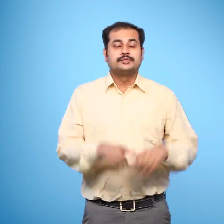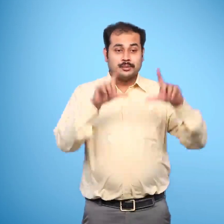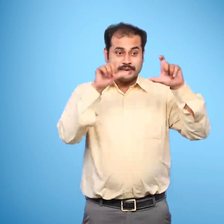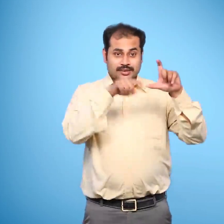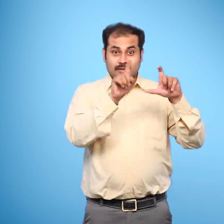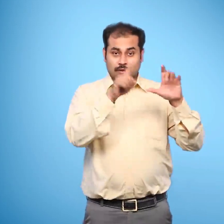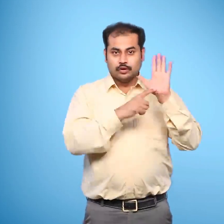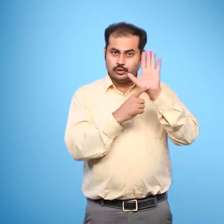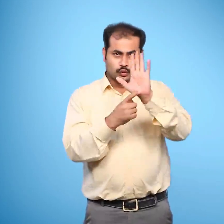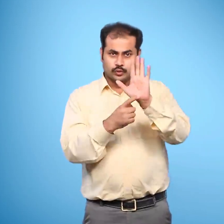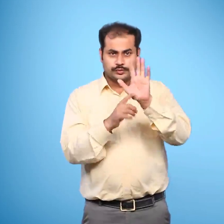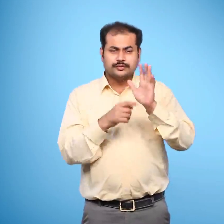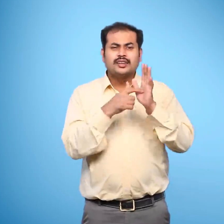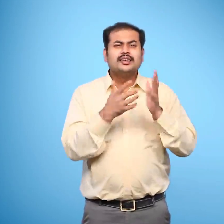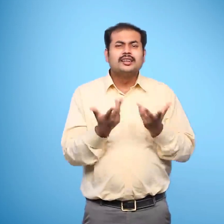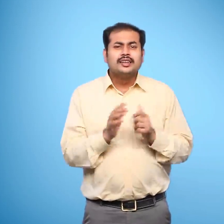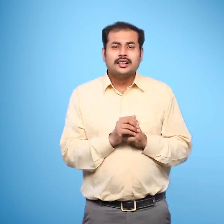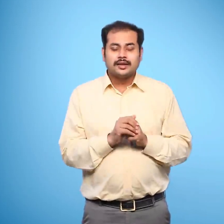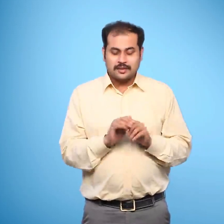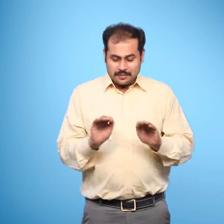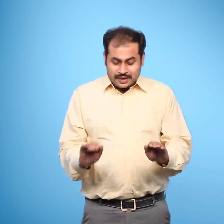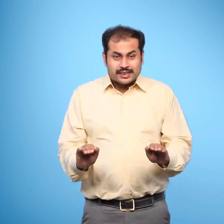Picture 1 shows 2 children,